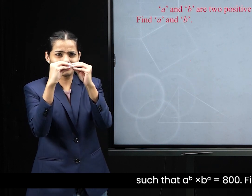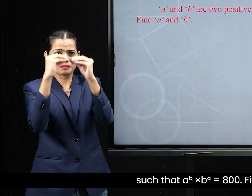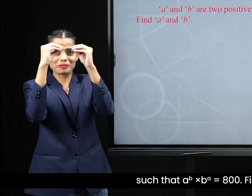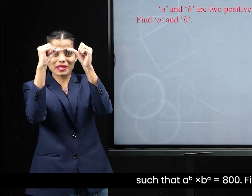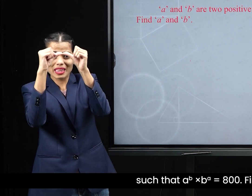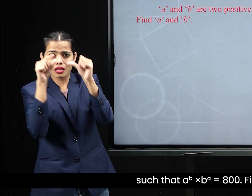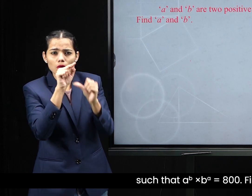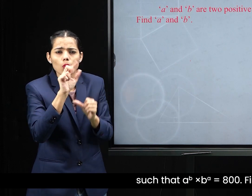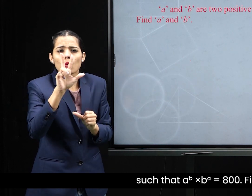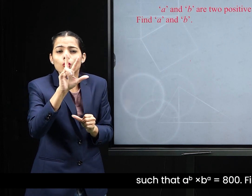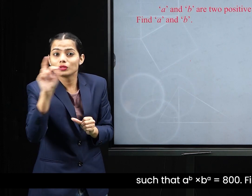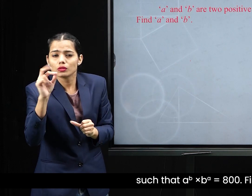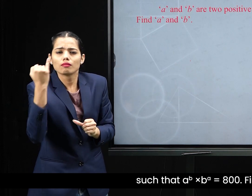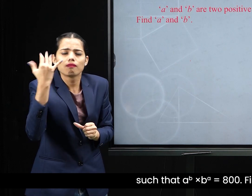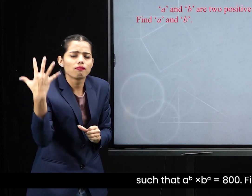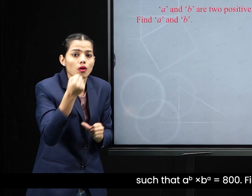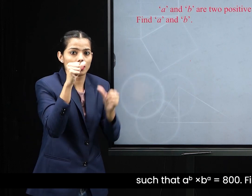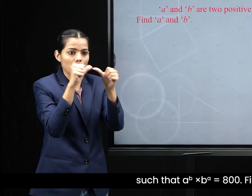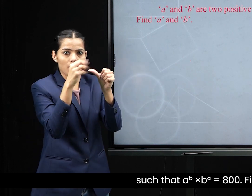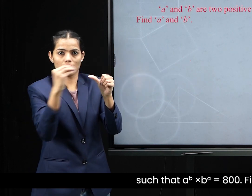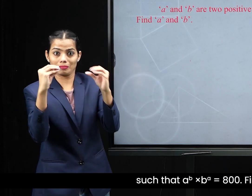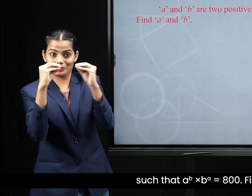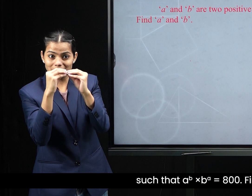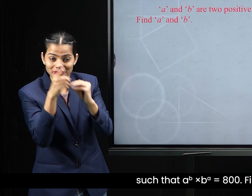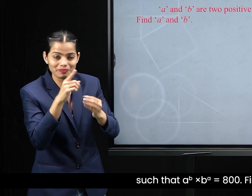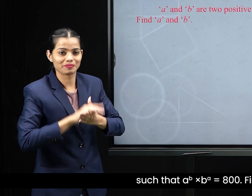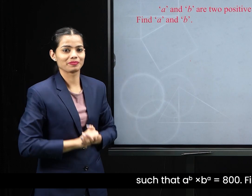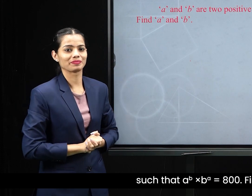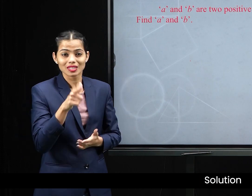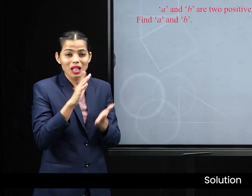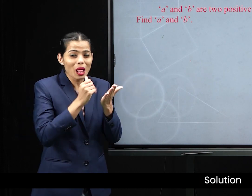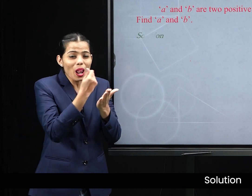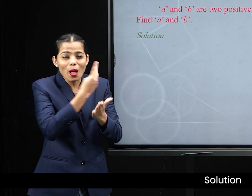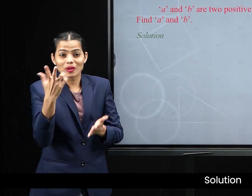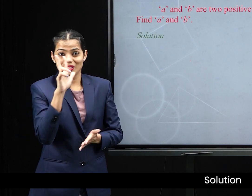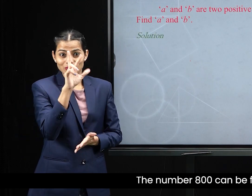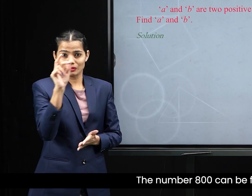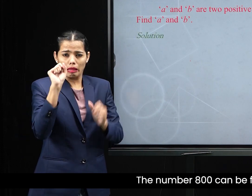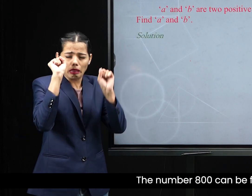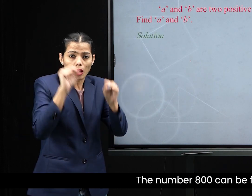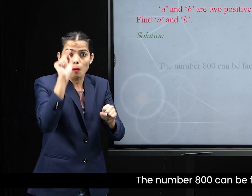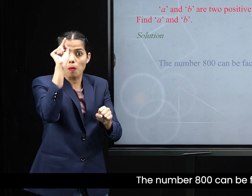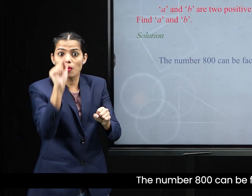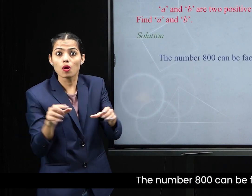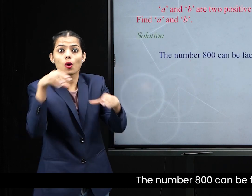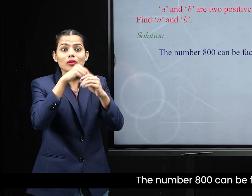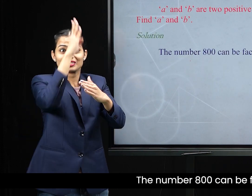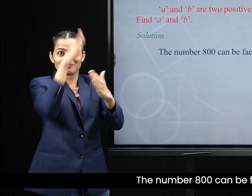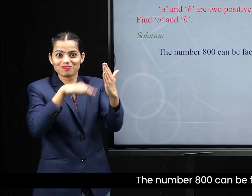is equal to 800. Find a and b. Solution. The number 800